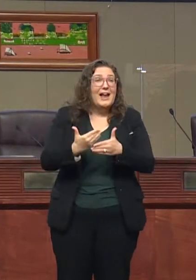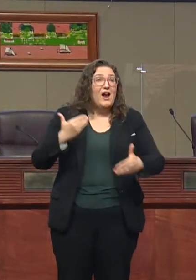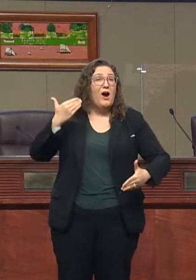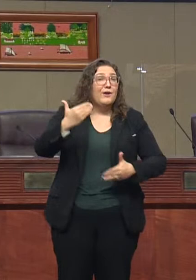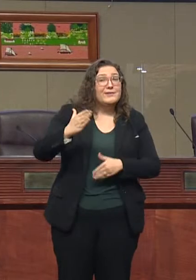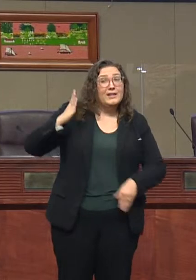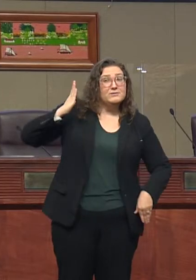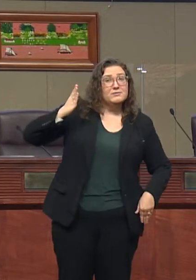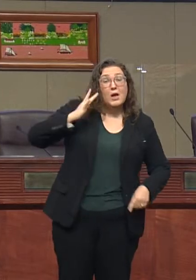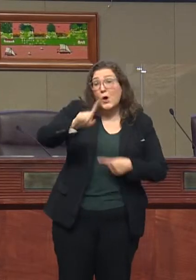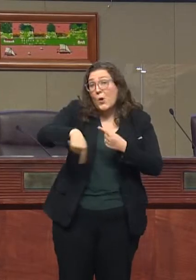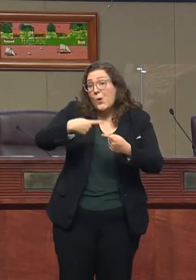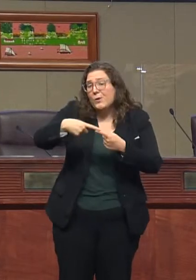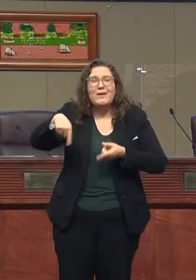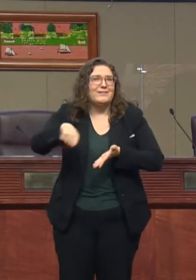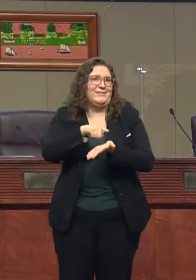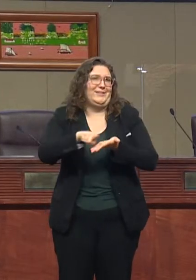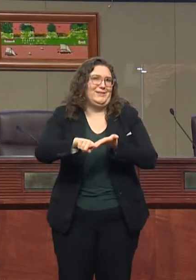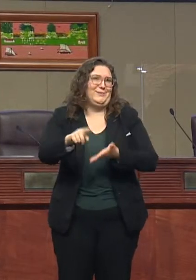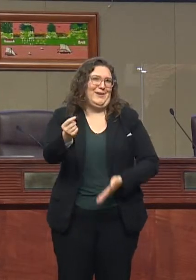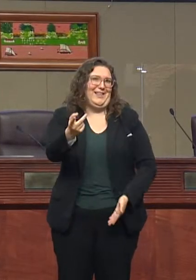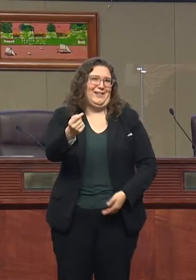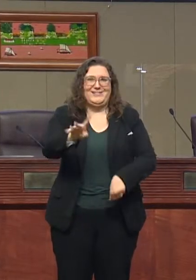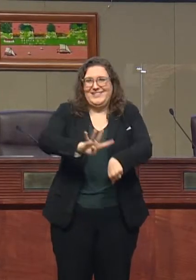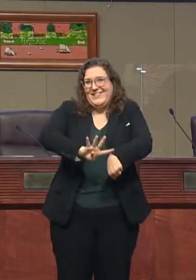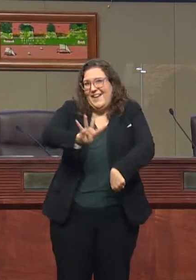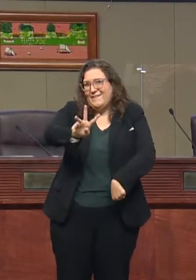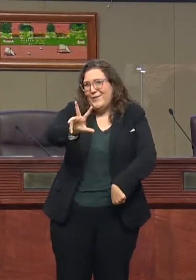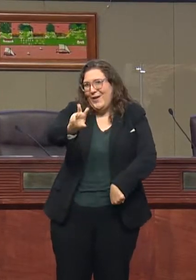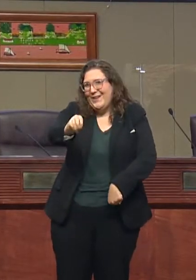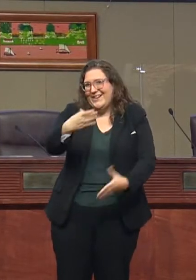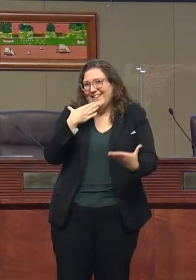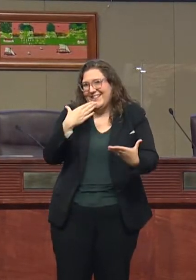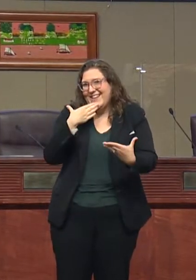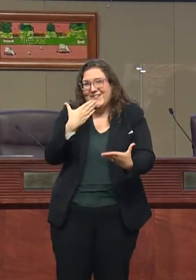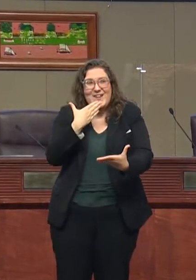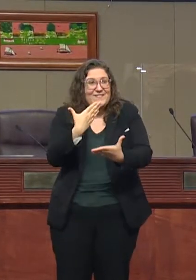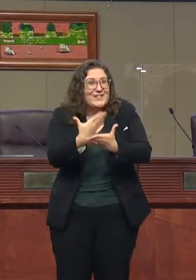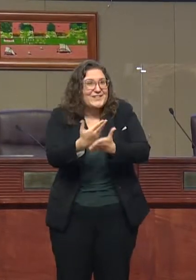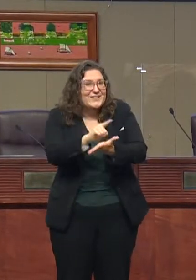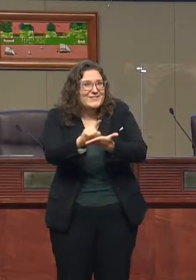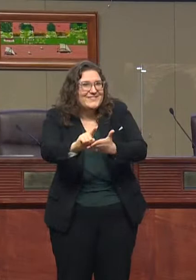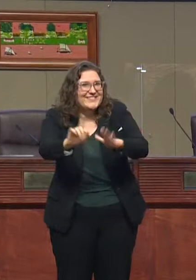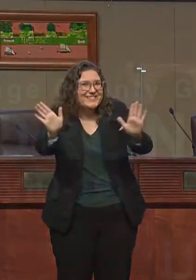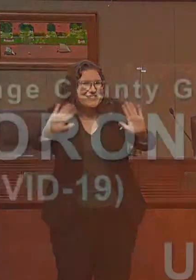briefing is planned for this Thursday at 4:30 p.m. Have a great week.